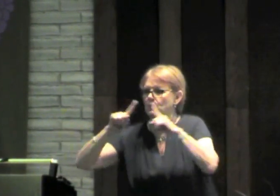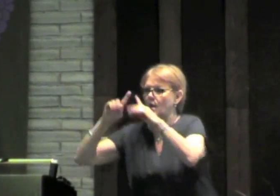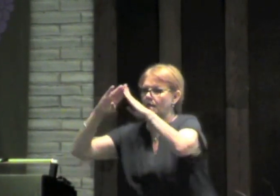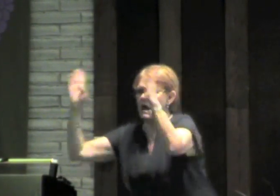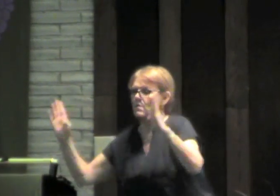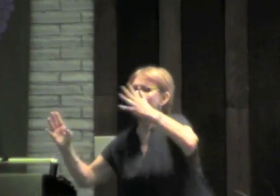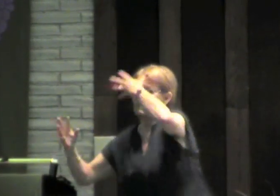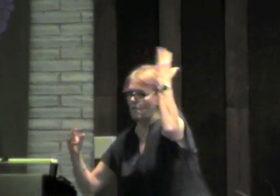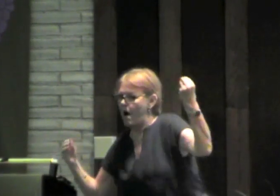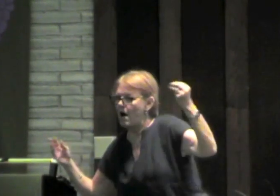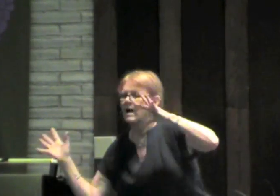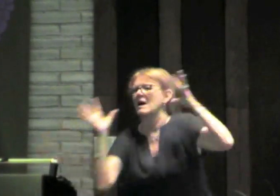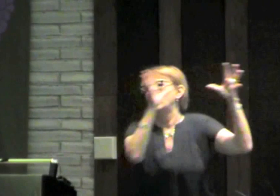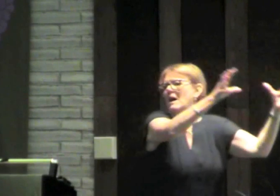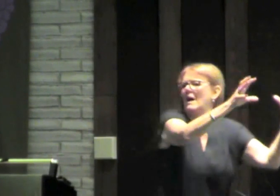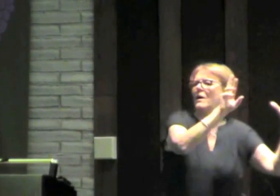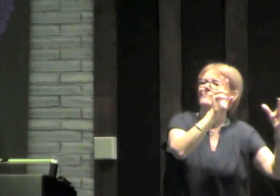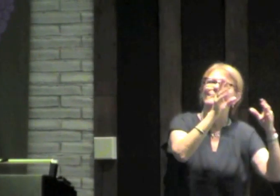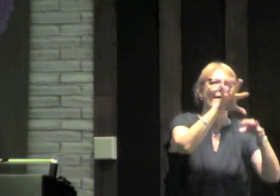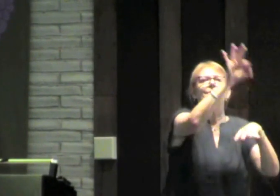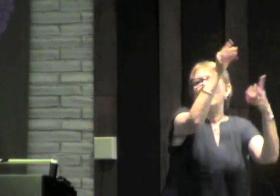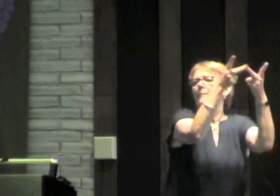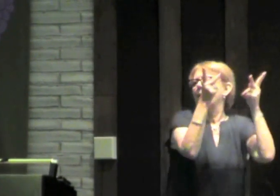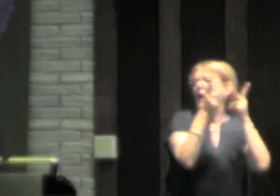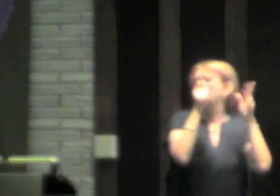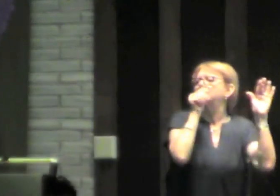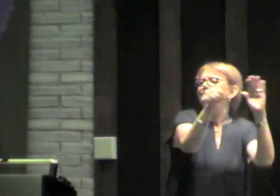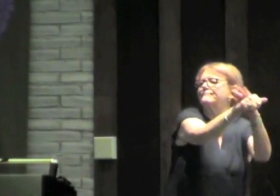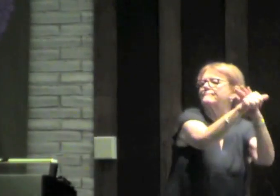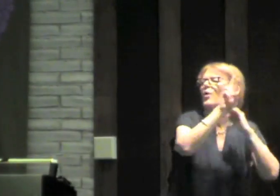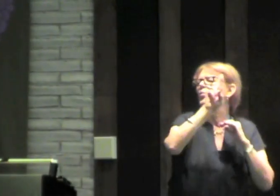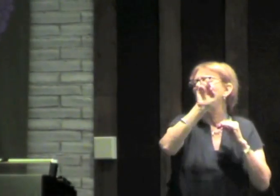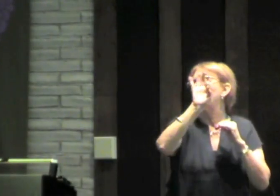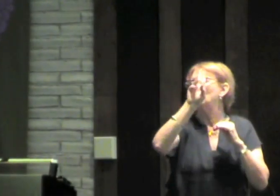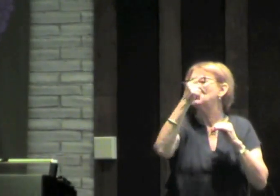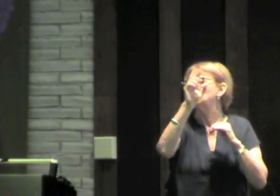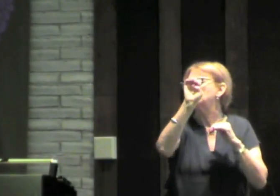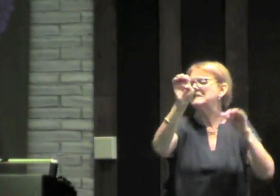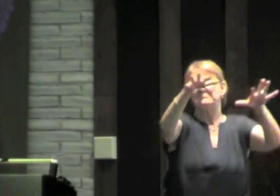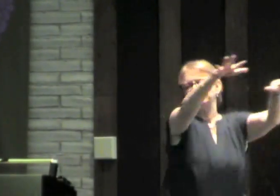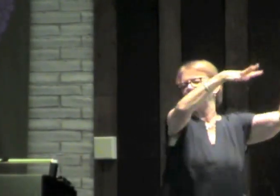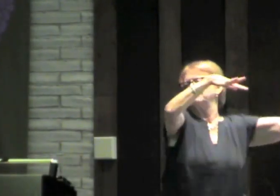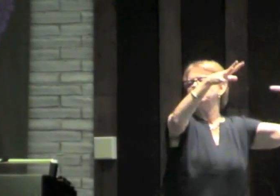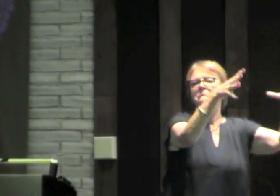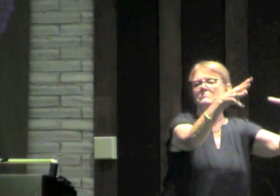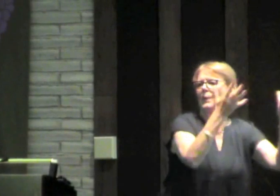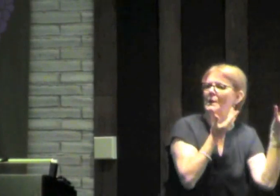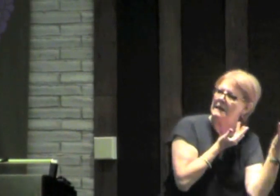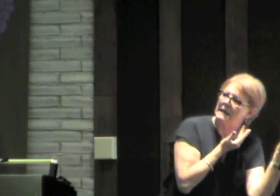hurt them or kill them all, then they would take their keys and hide them in their